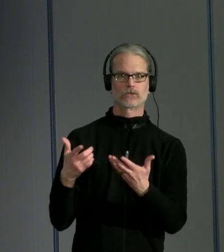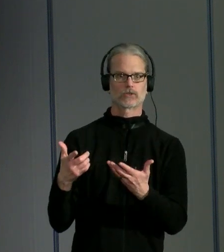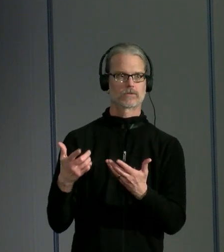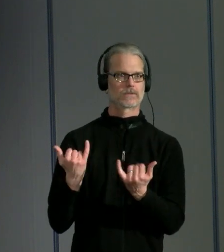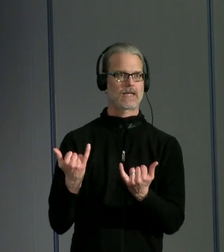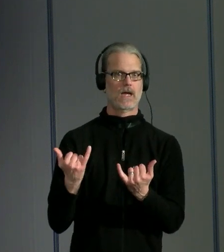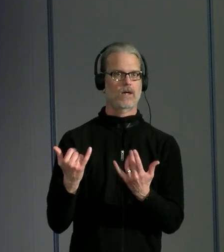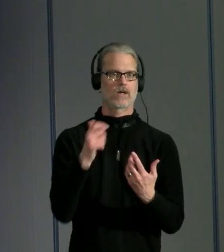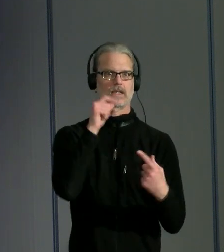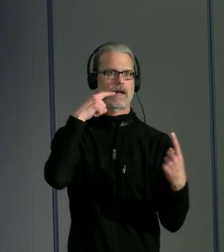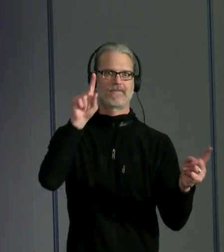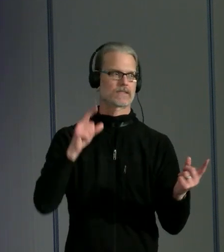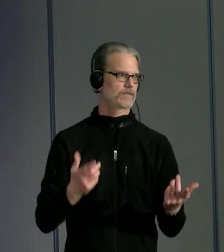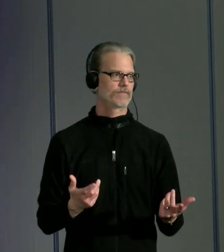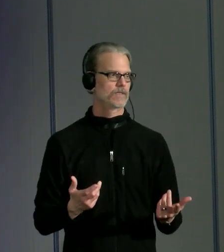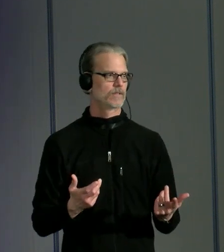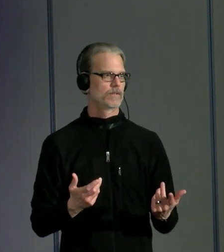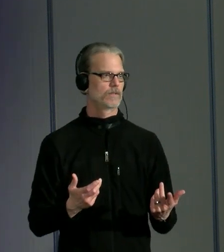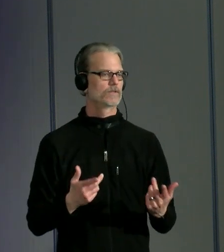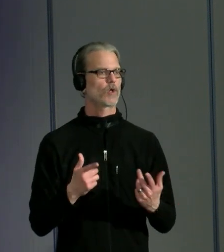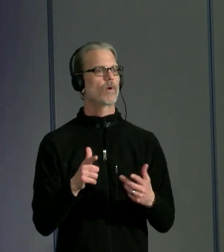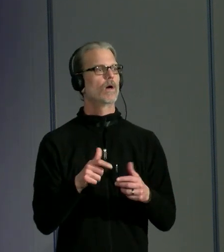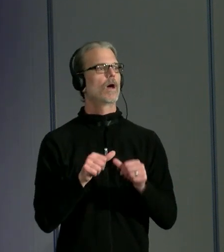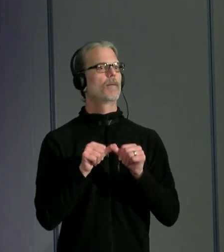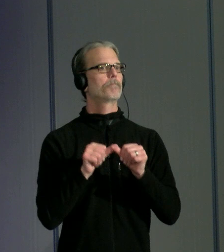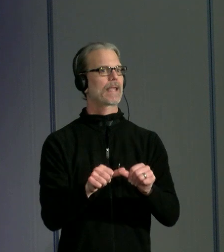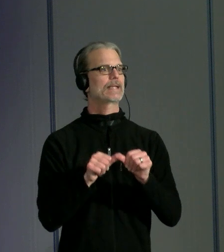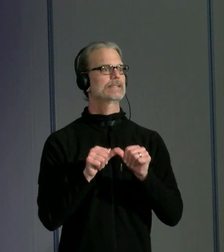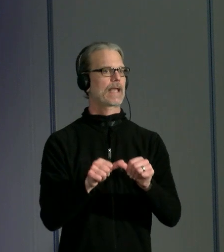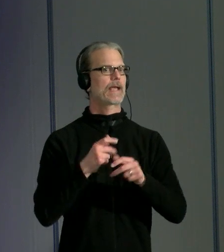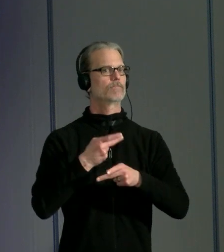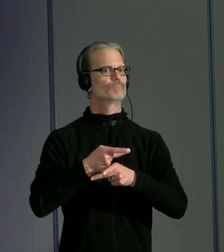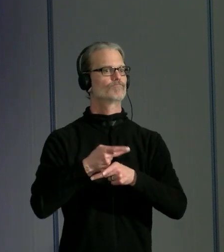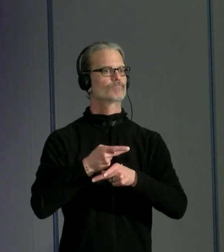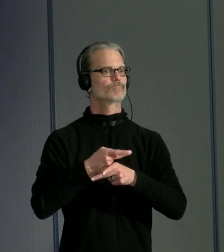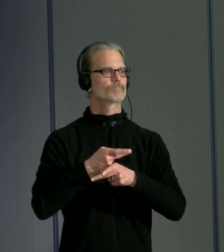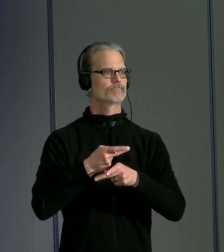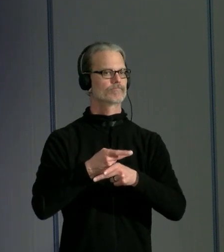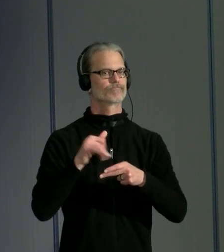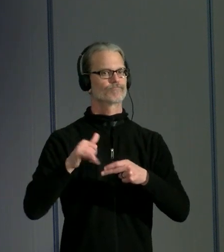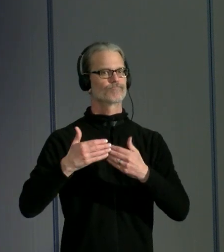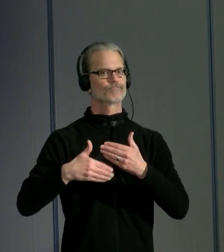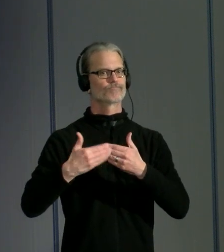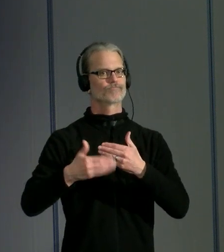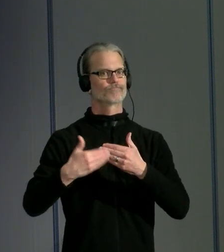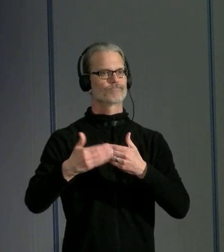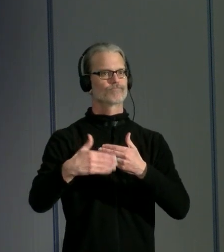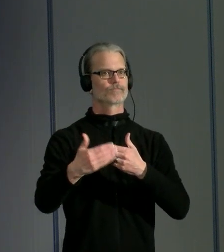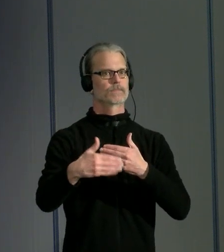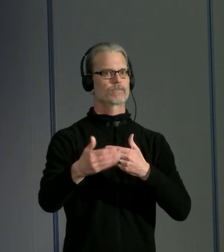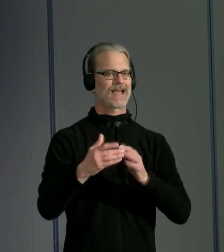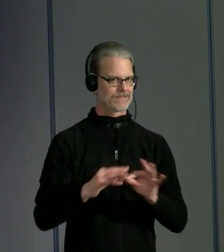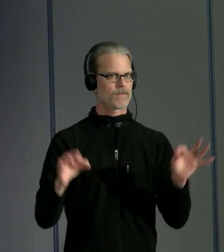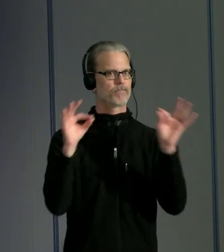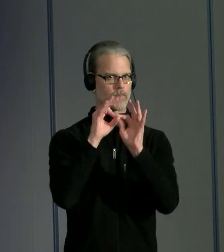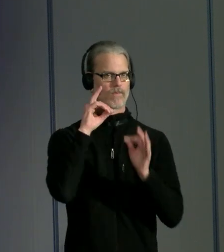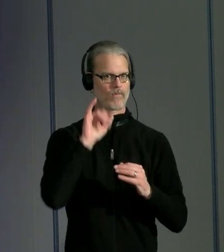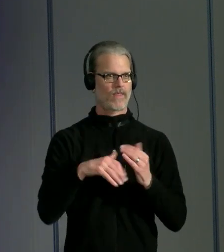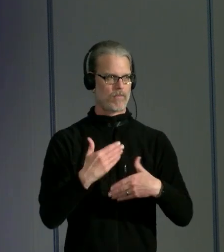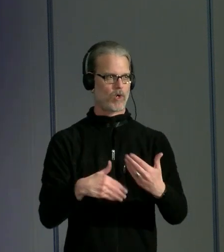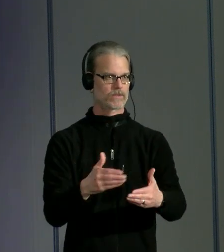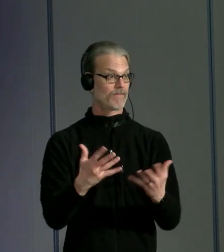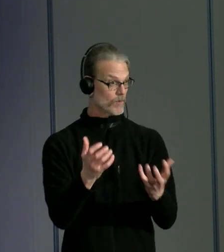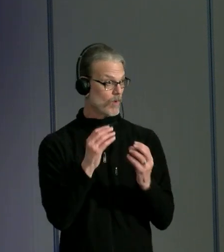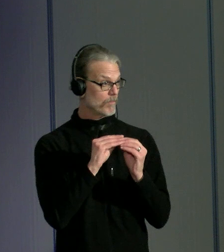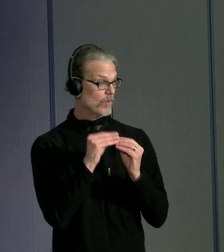now ineffective. So maintain those accommodations is a crucial part to that interactive process. If you want more information about